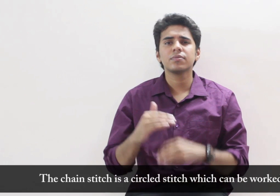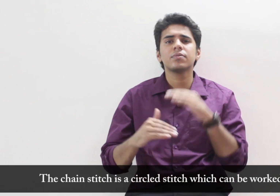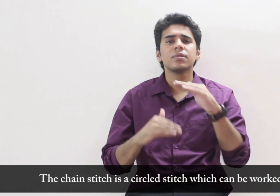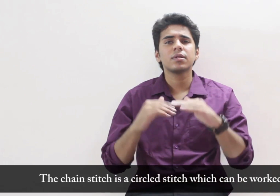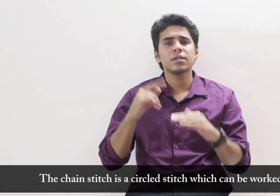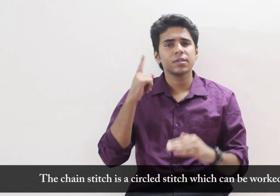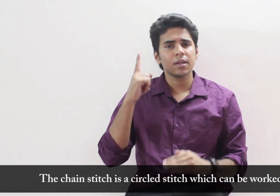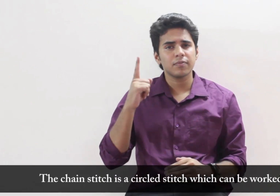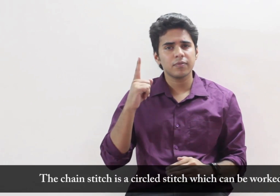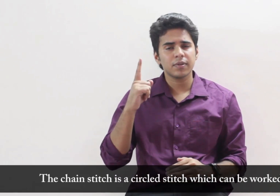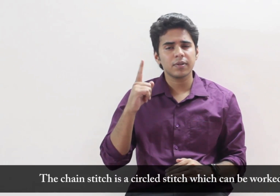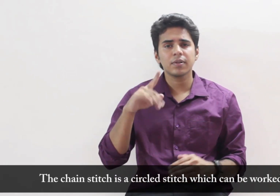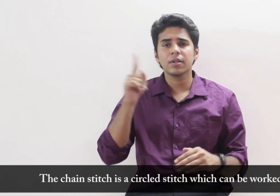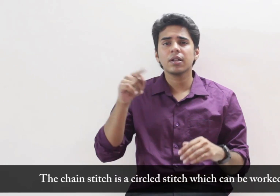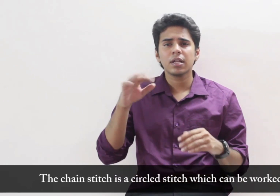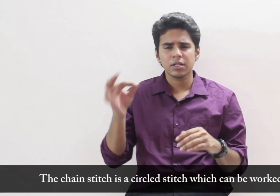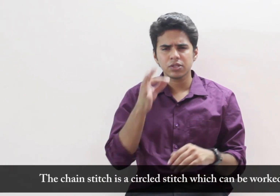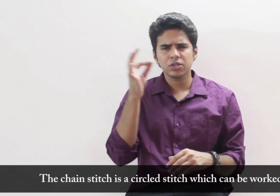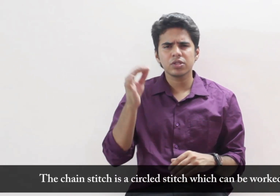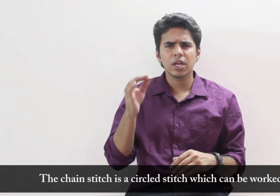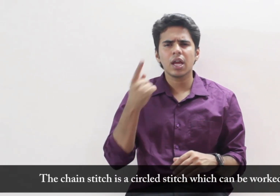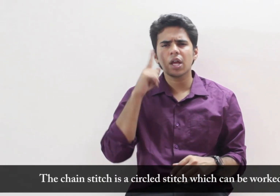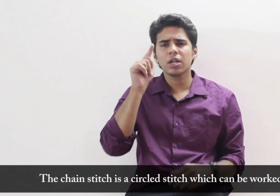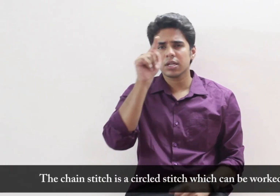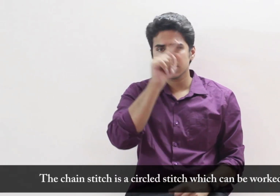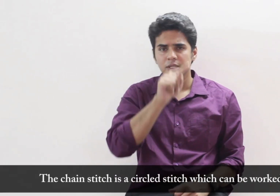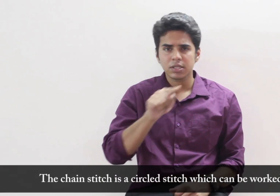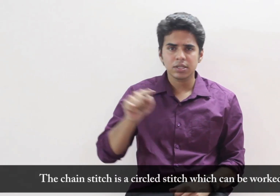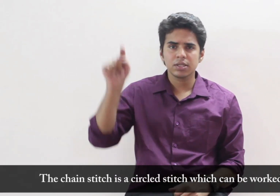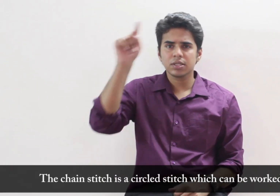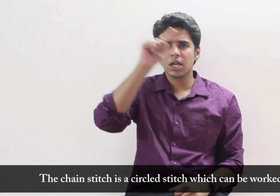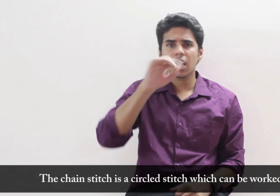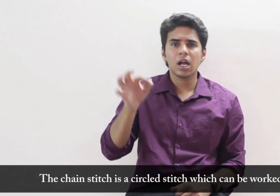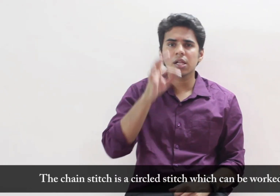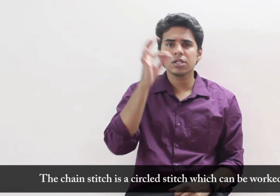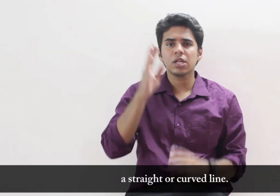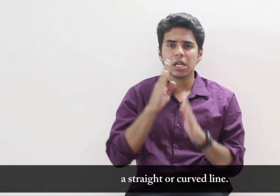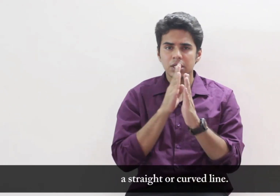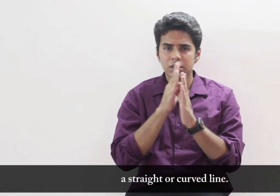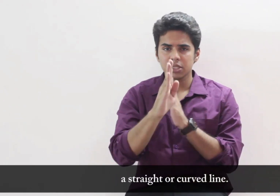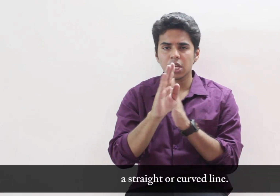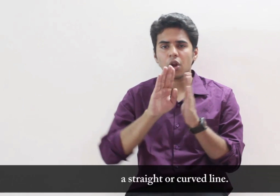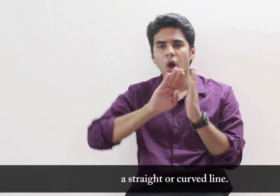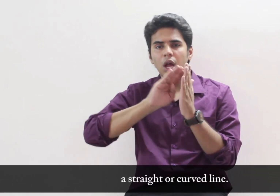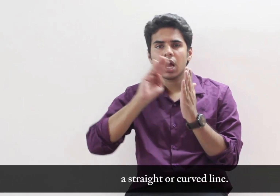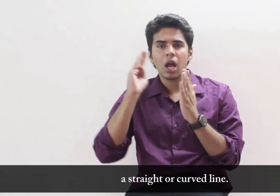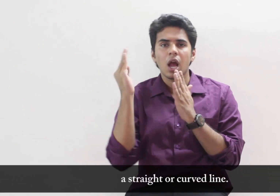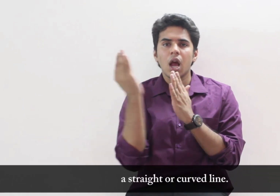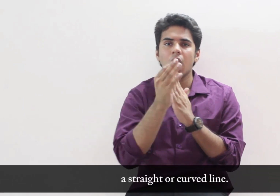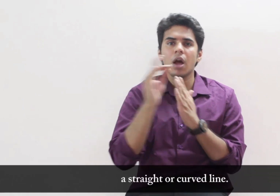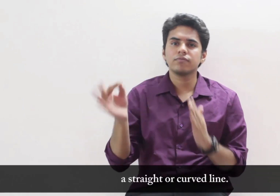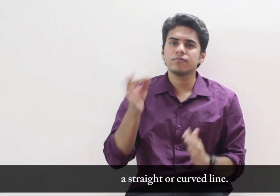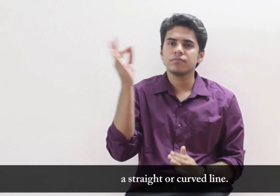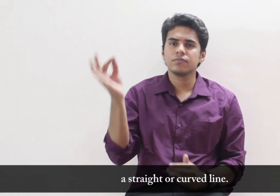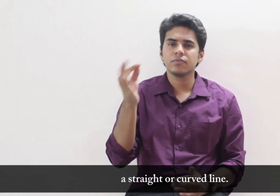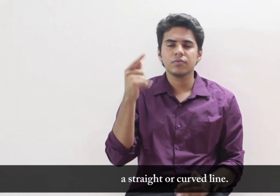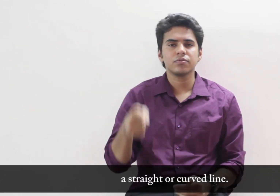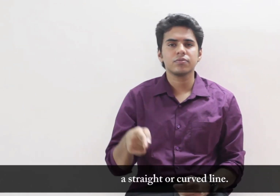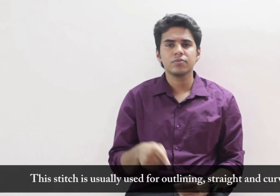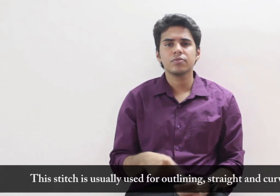The chain stitch is a circled stitch which can be worked along a straight or curved line.